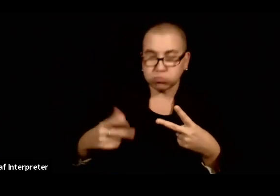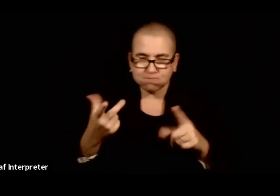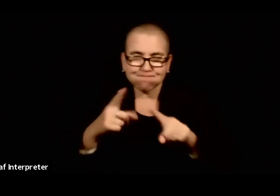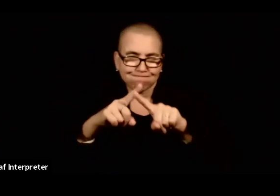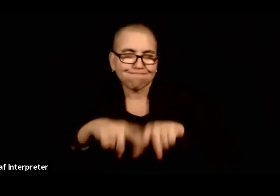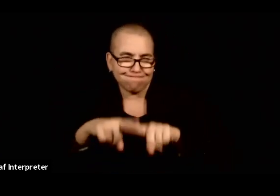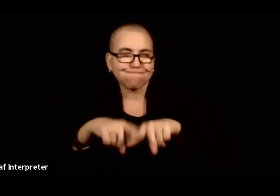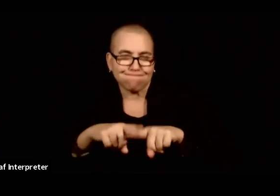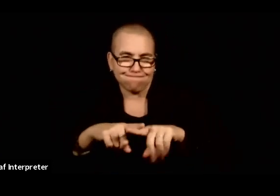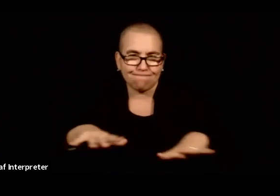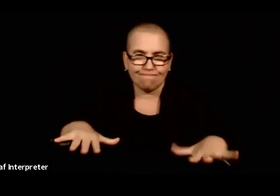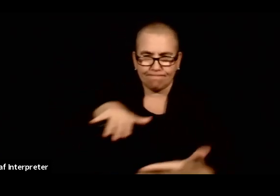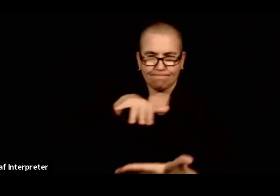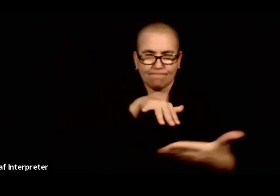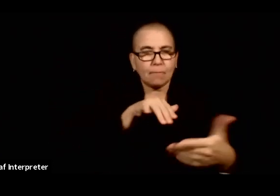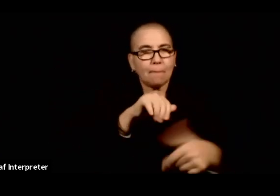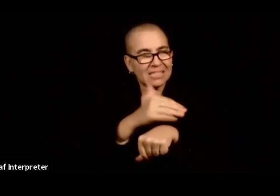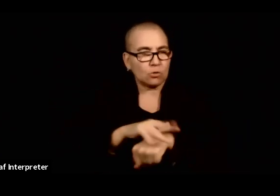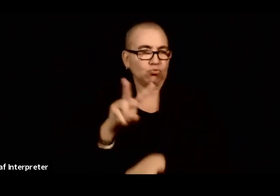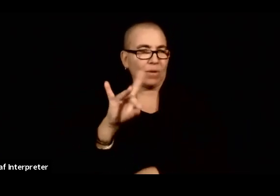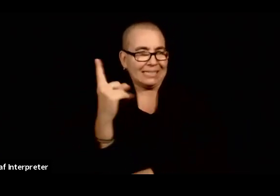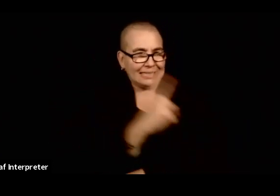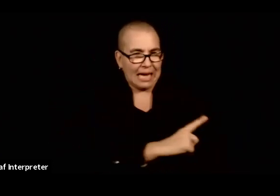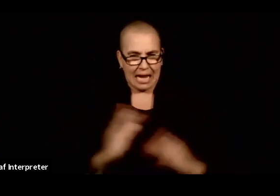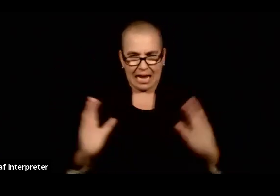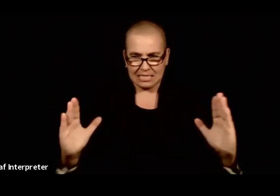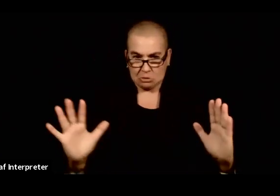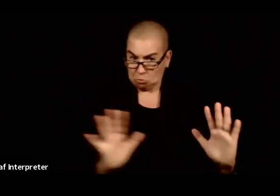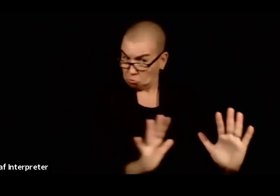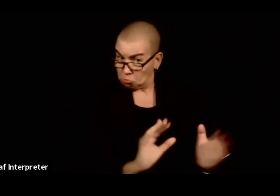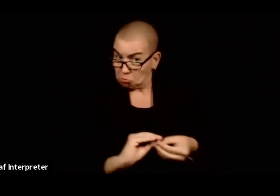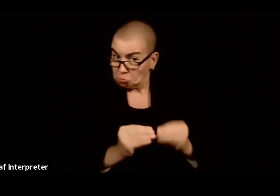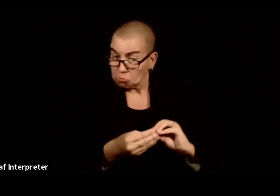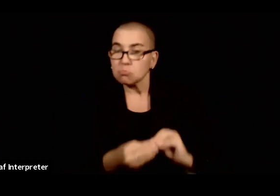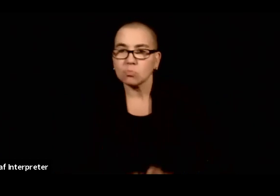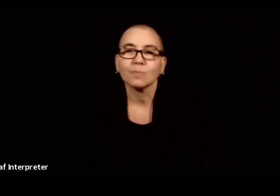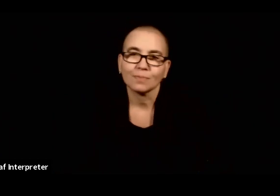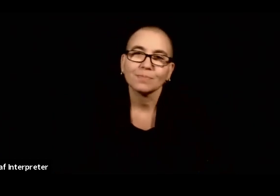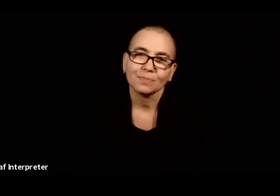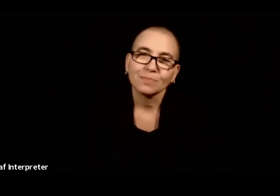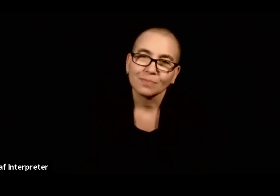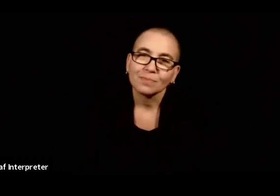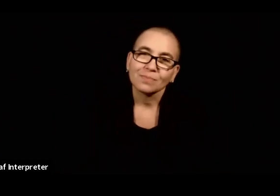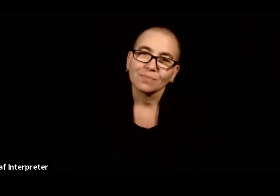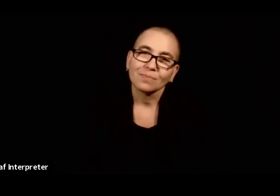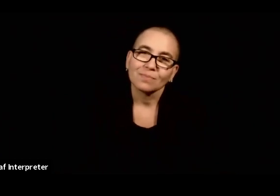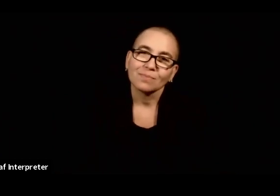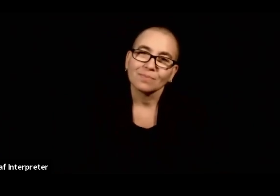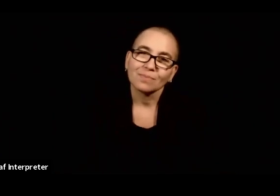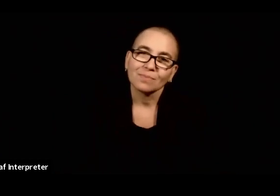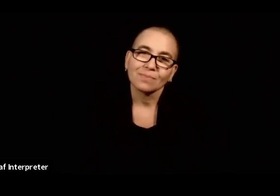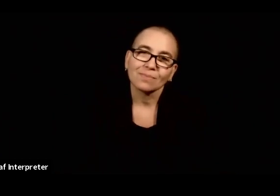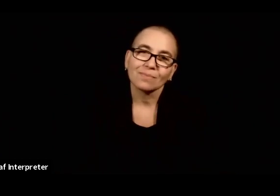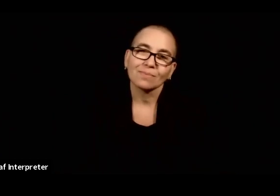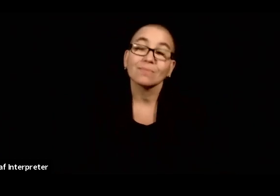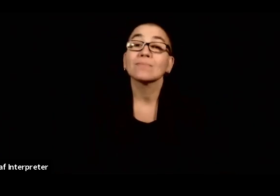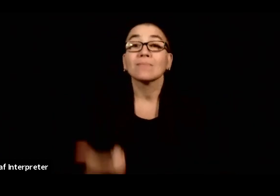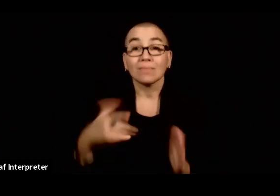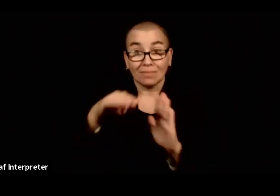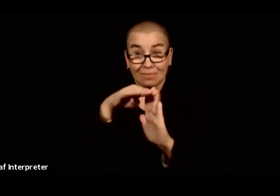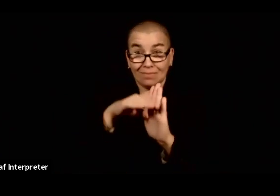Aside from the 28-day history of exposure at a facility, the guidance indicates several other risk factors for